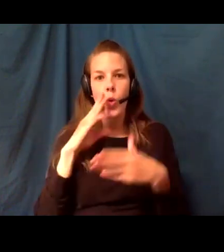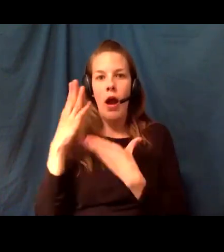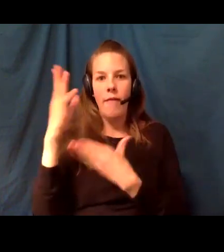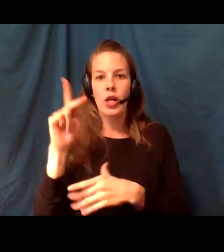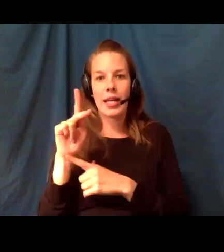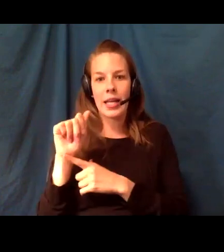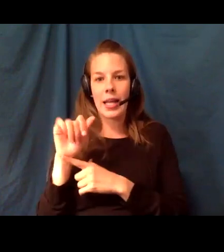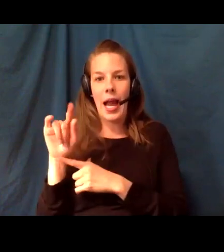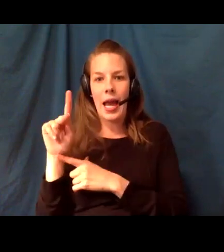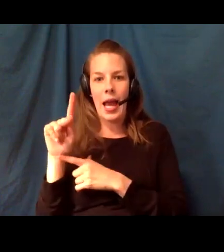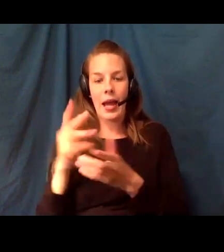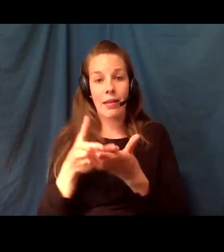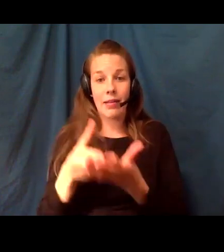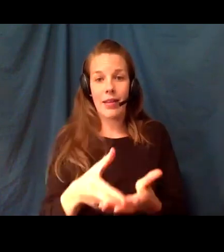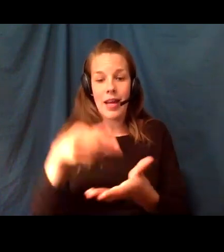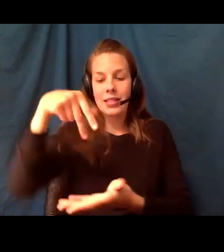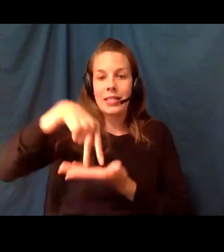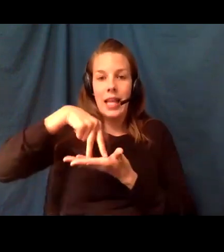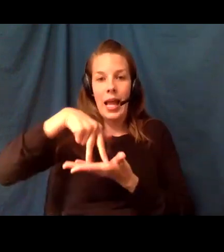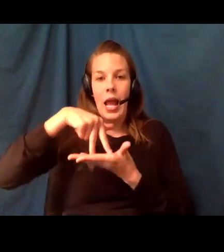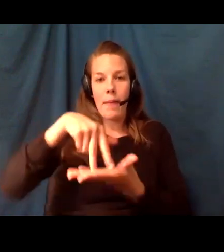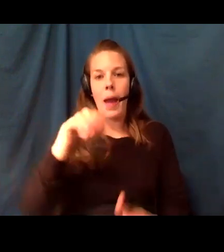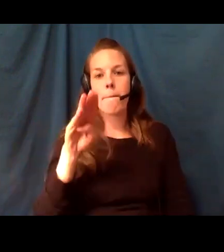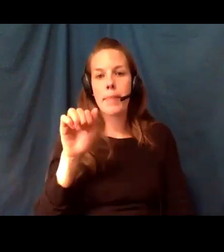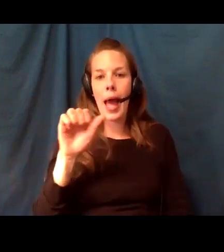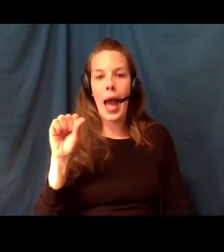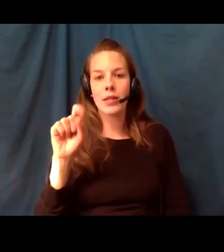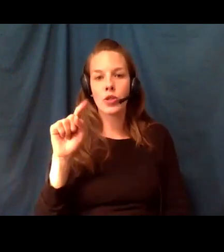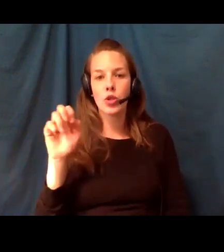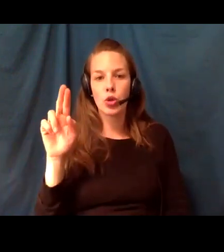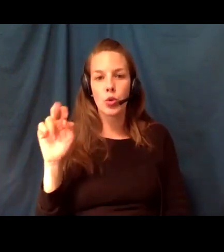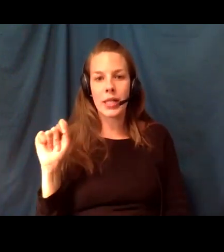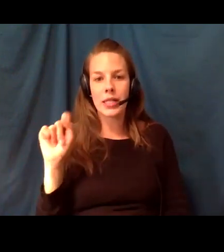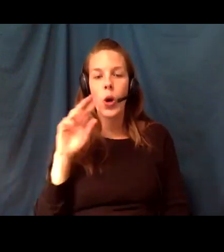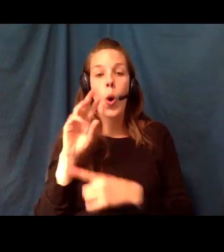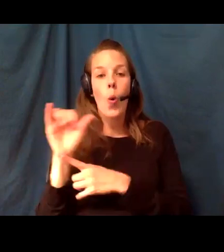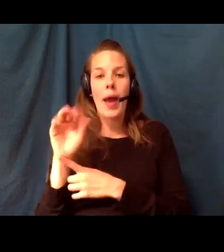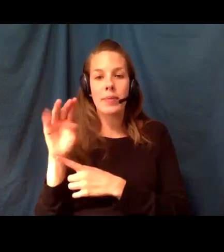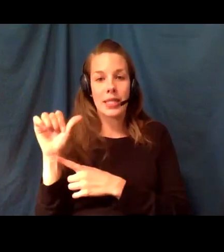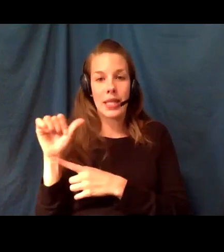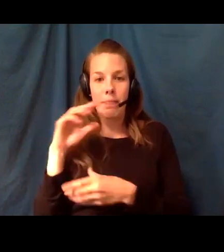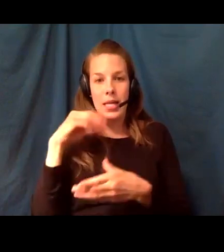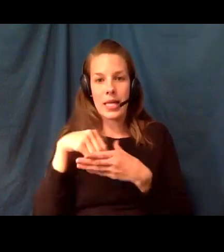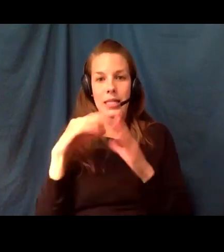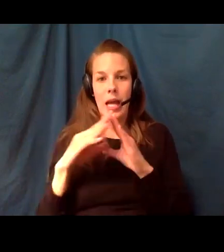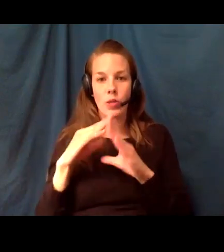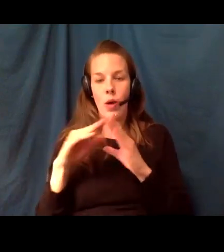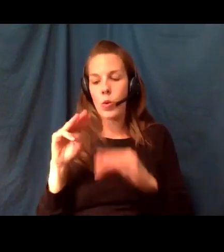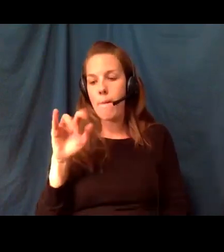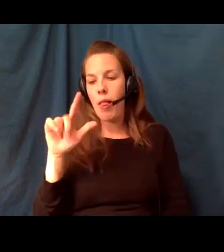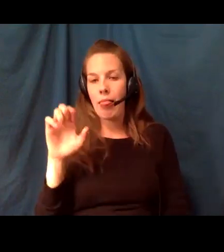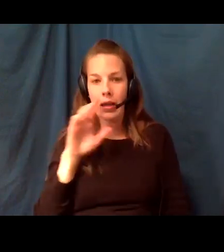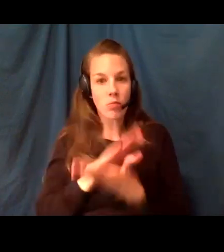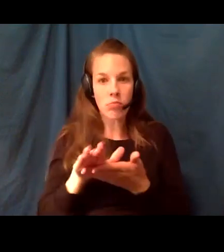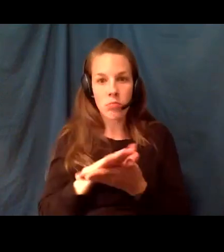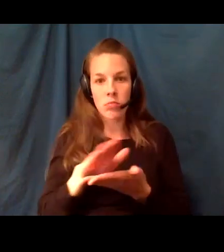paddleboard rentals at our Bass Street YMCA location in downtown Moline, all of which are thoroughly sanitized between uses, and